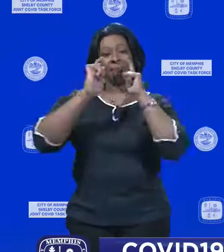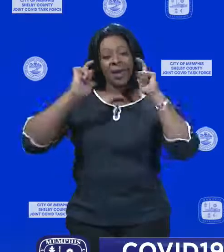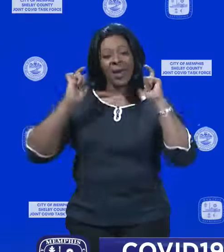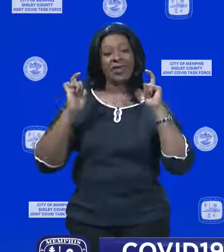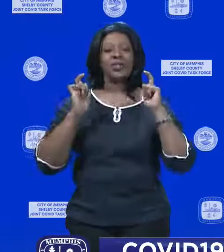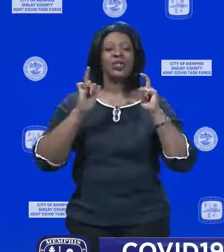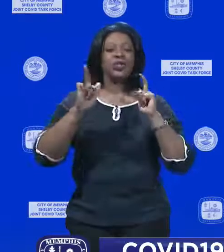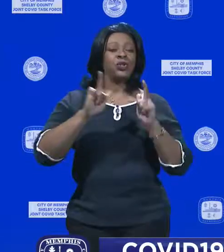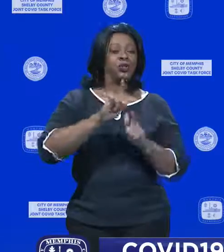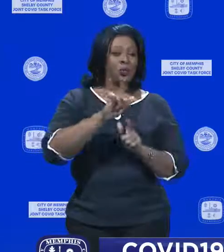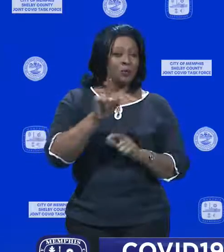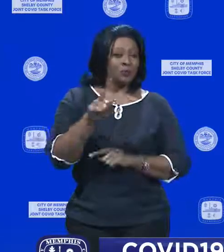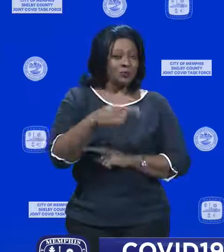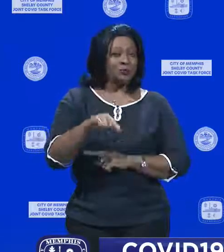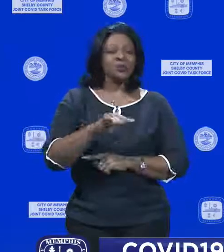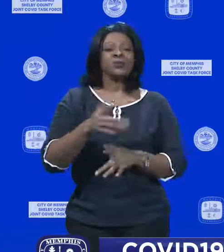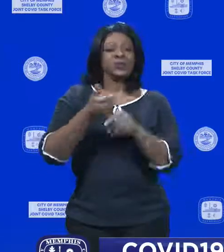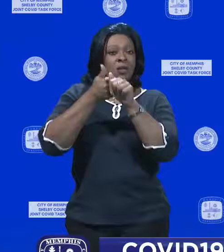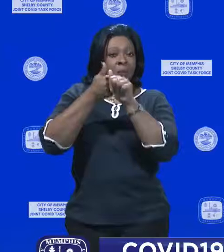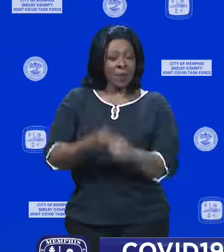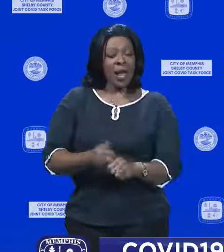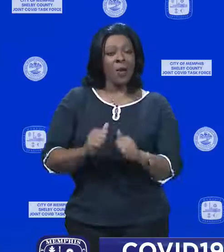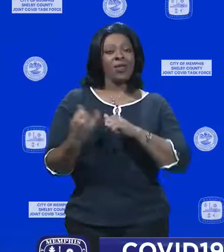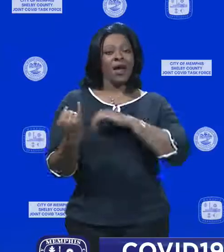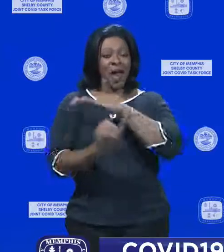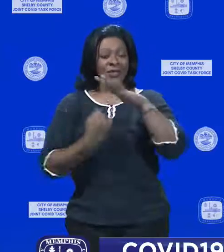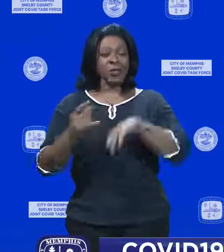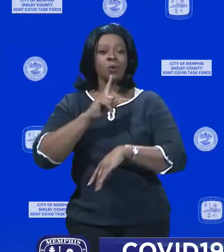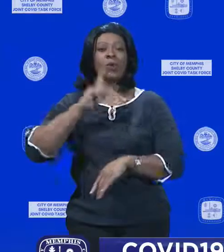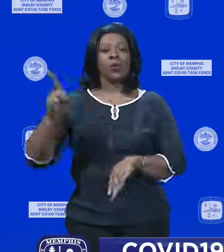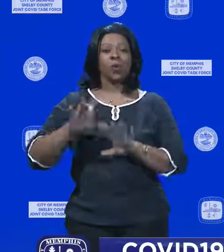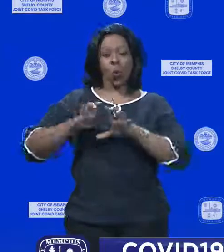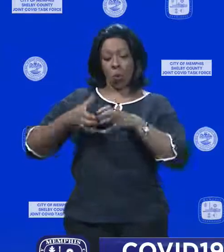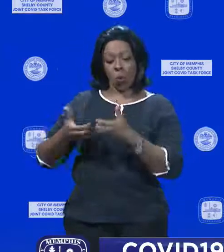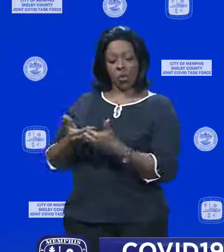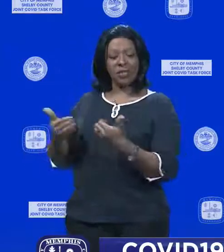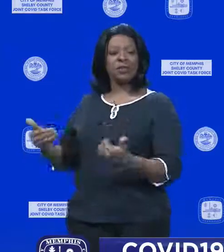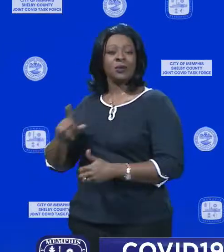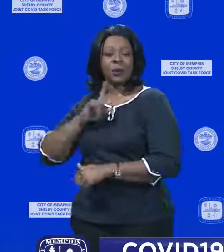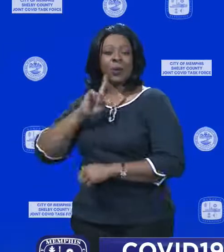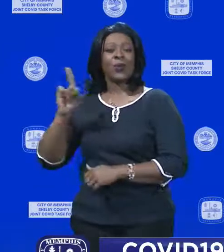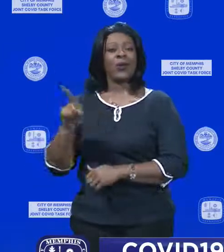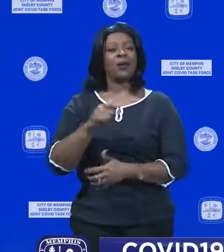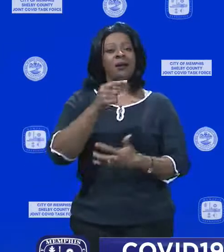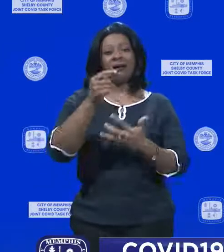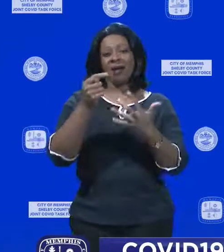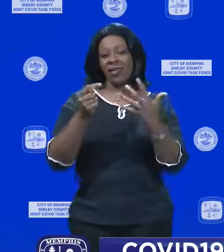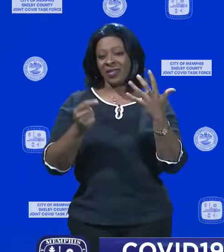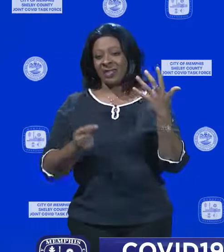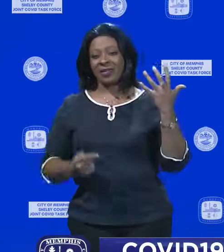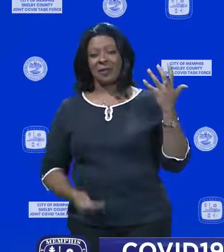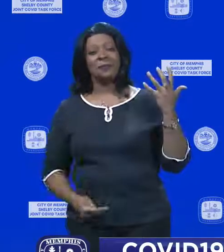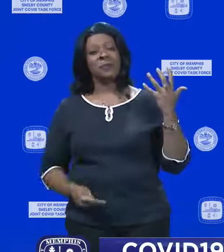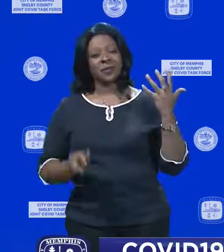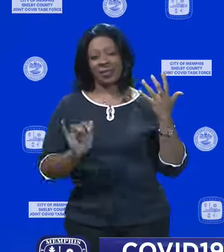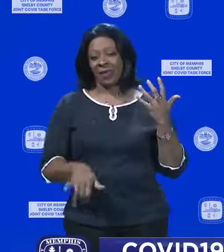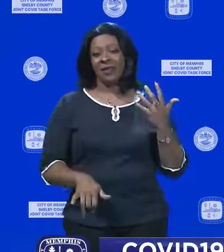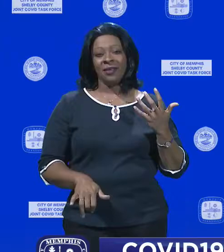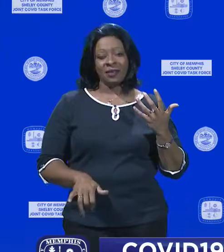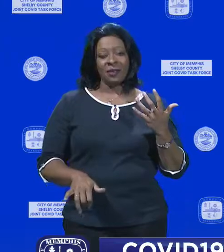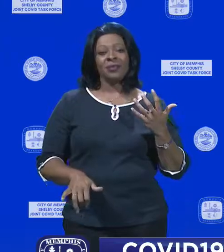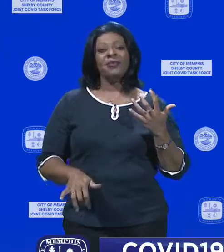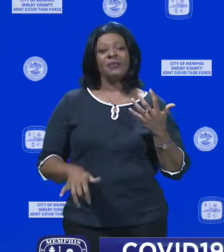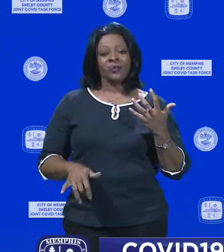you've complied with isolation orders, quarantine orders, and other measures that have